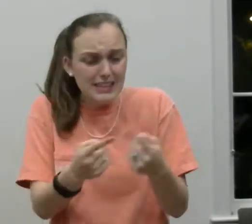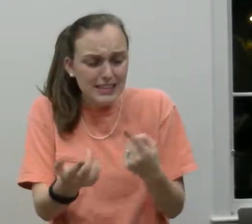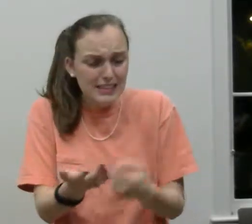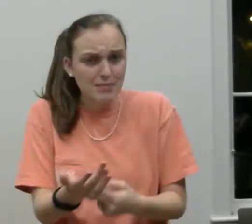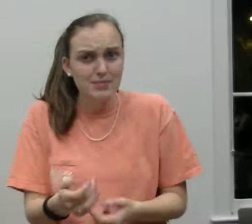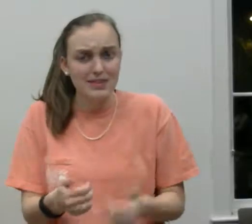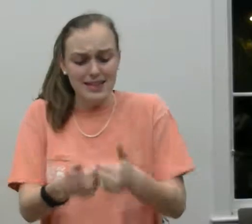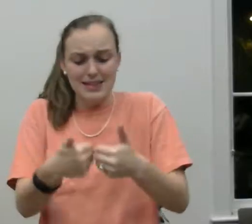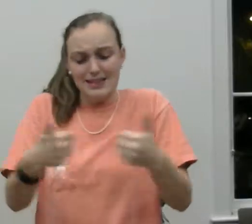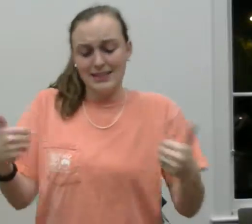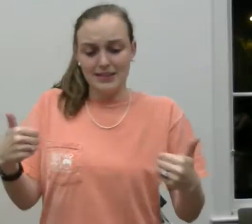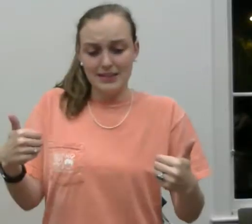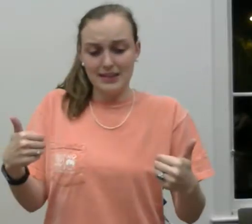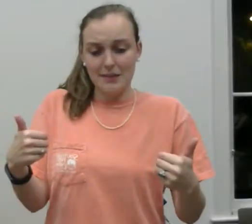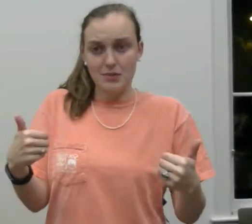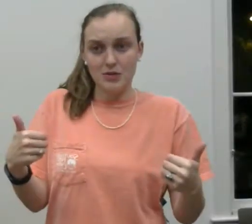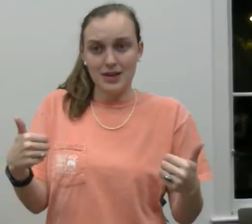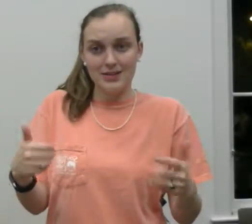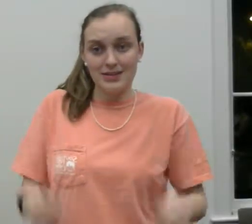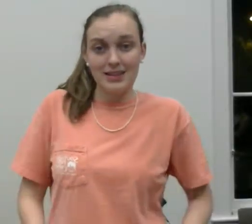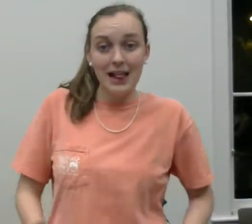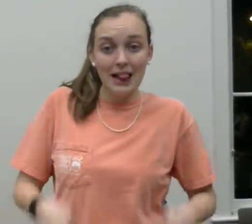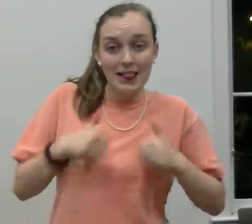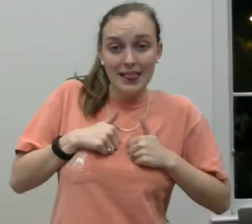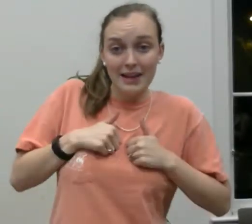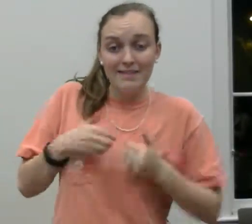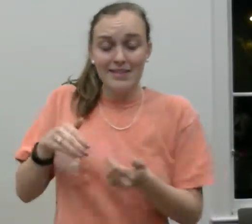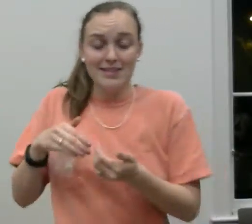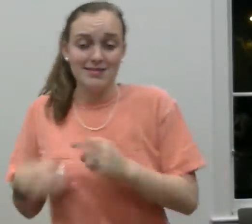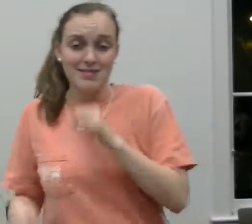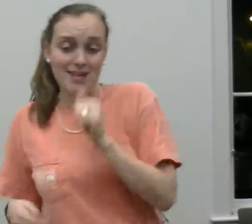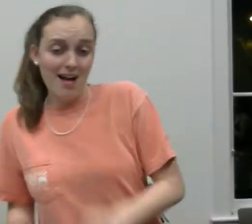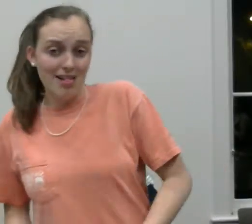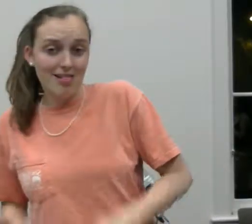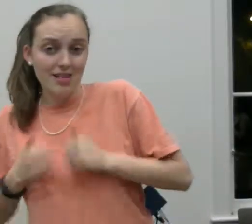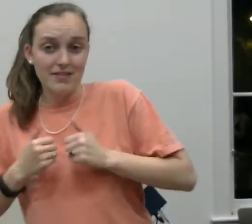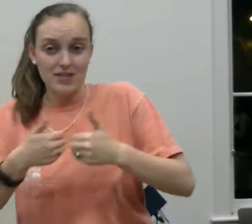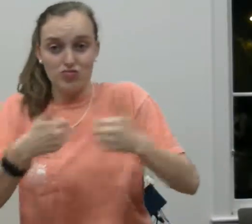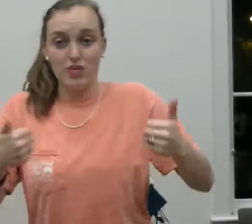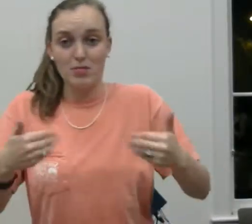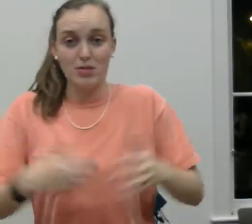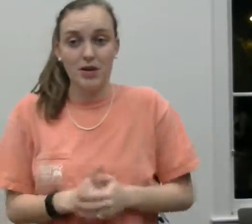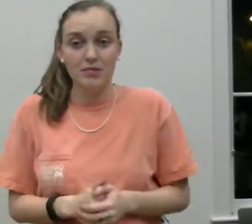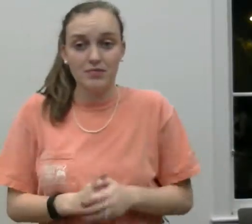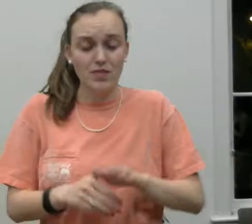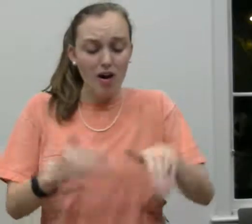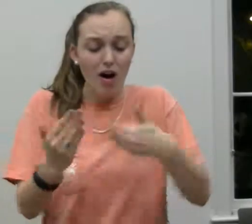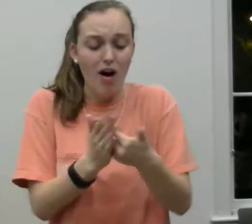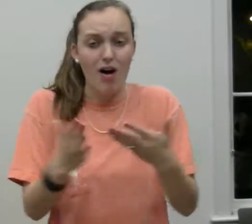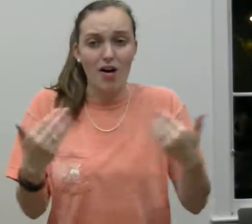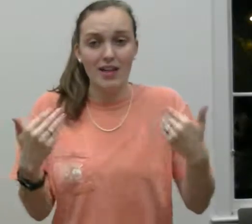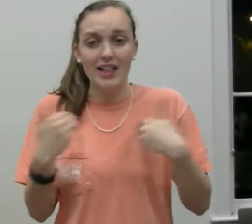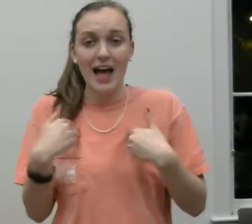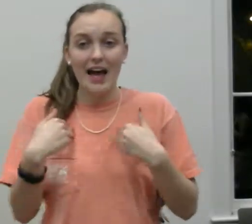separates we can nominate things very easily. All of the organisms are composed of cells, and cells are the basic unit of